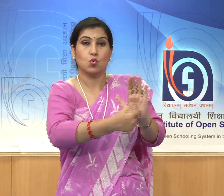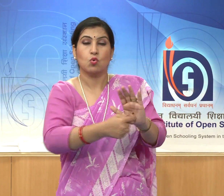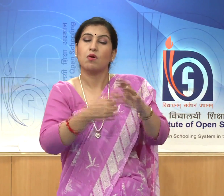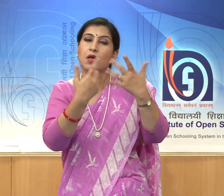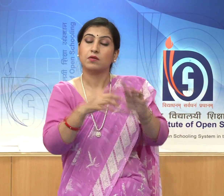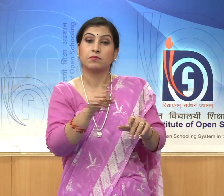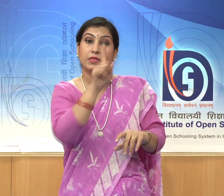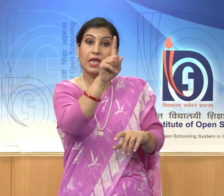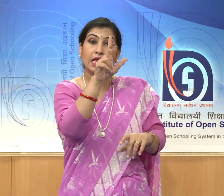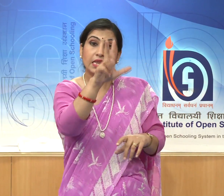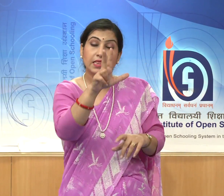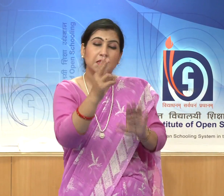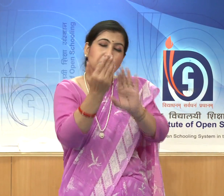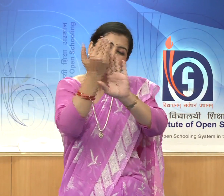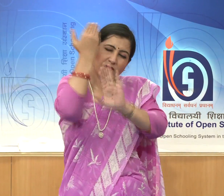of 18th century